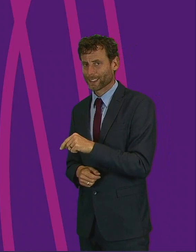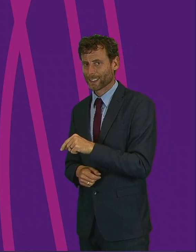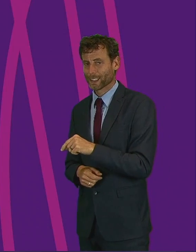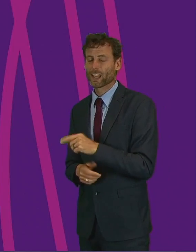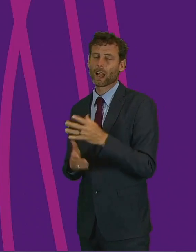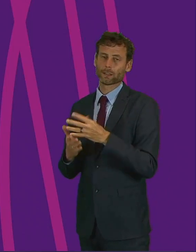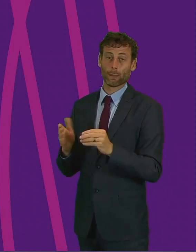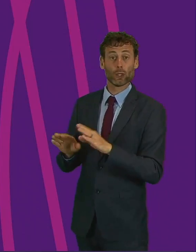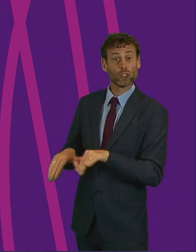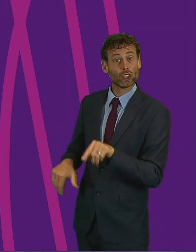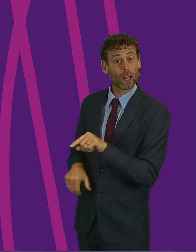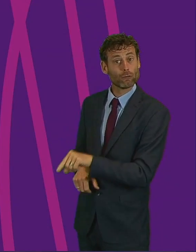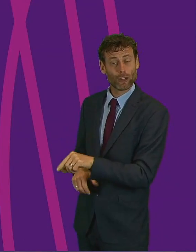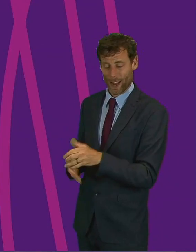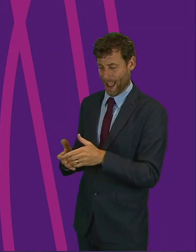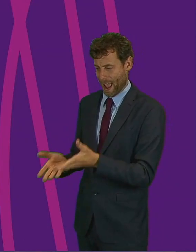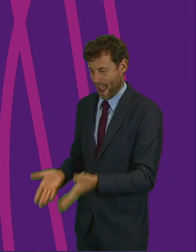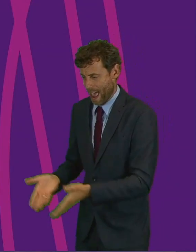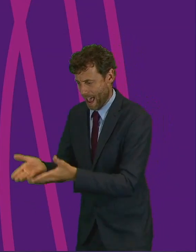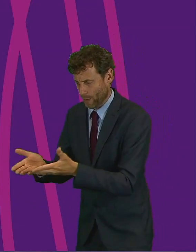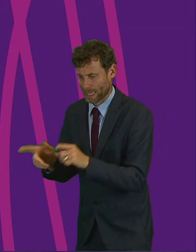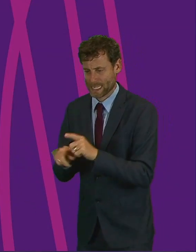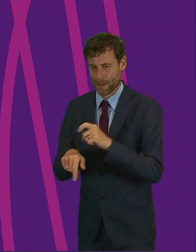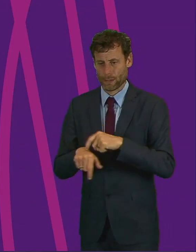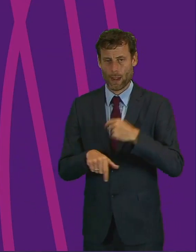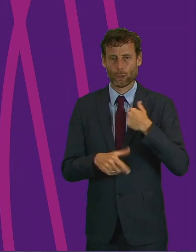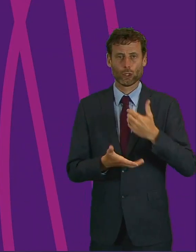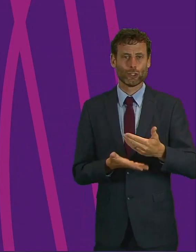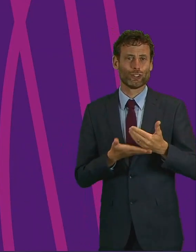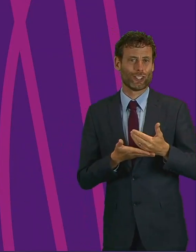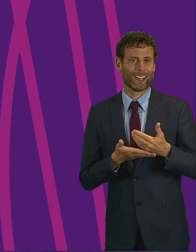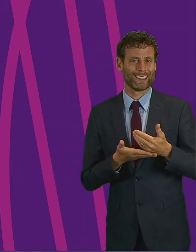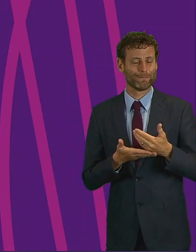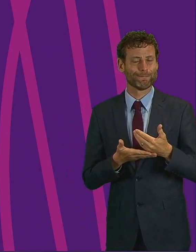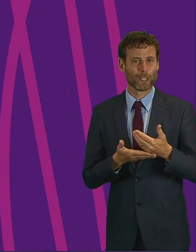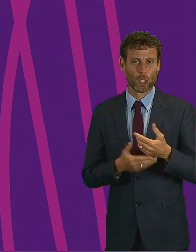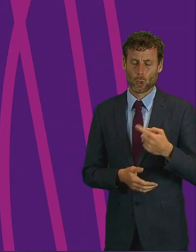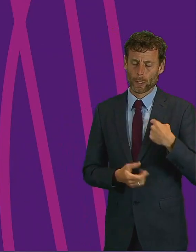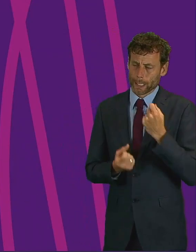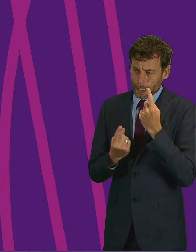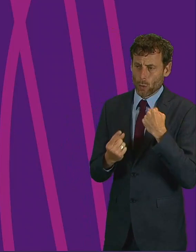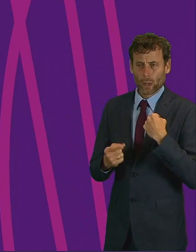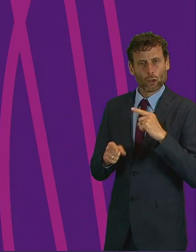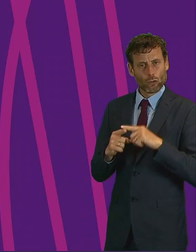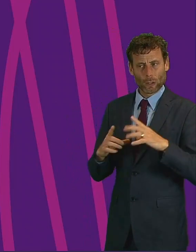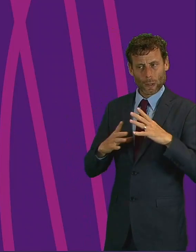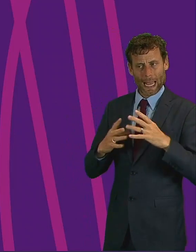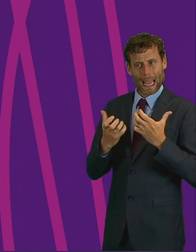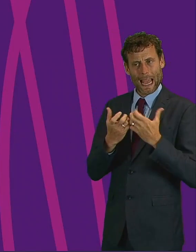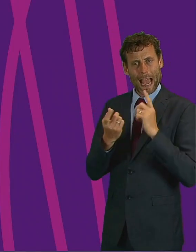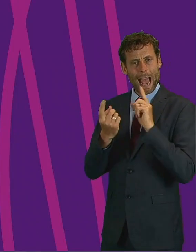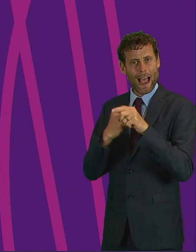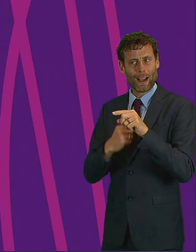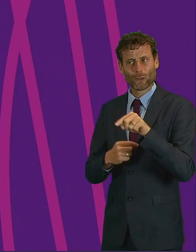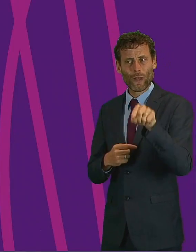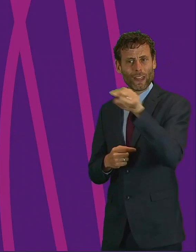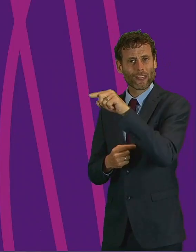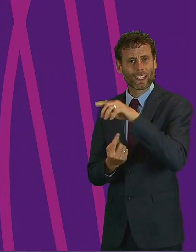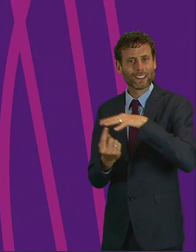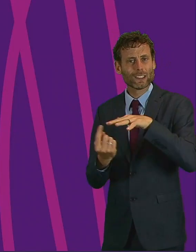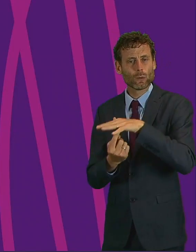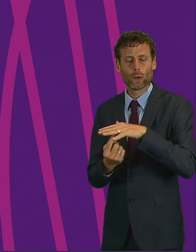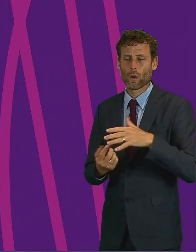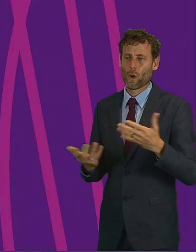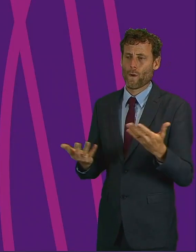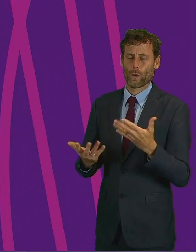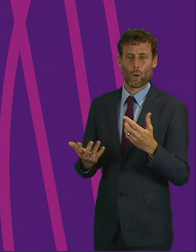to do that is because we want to be able to answer as many of these questions as possible. Nobody wants to see people